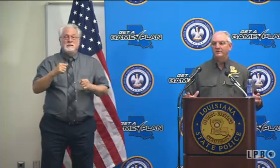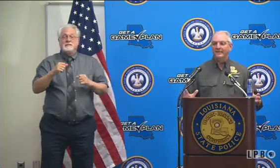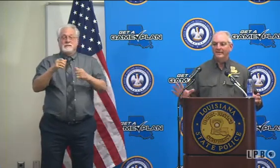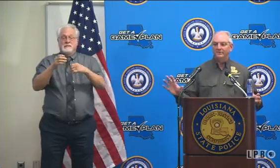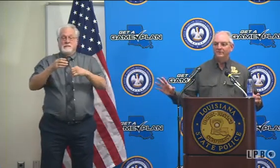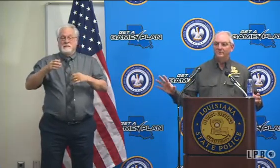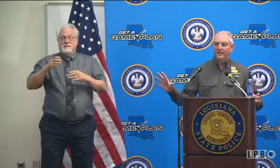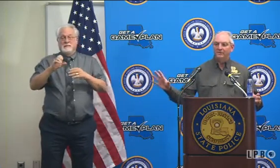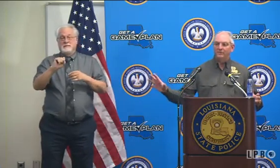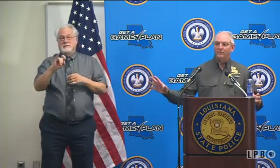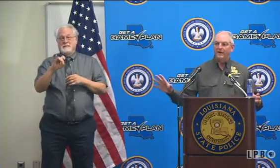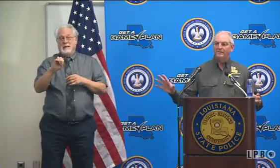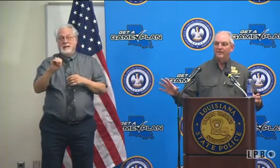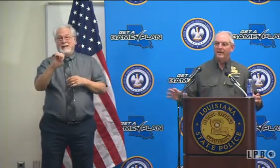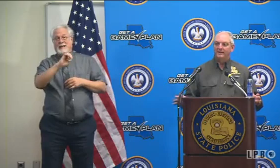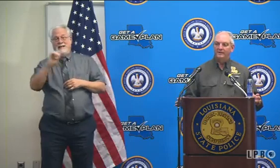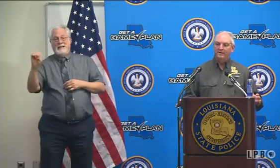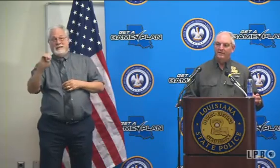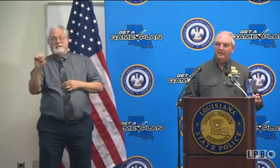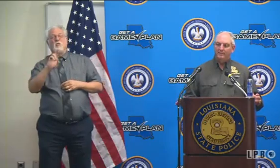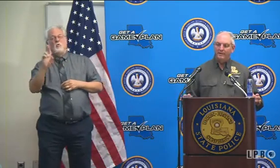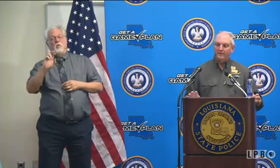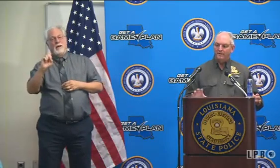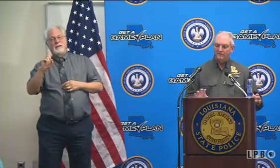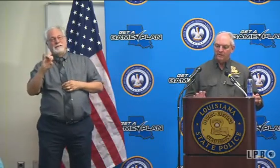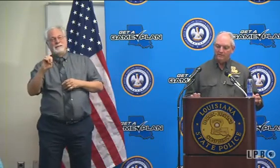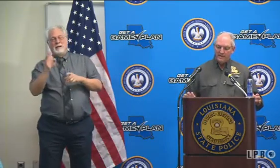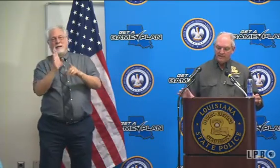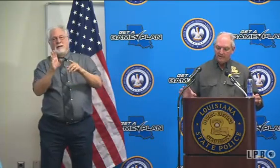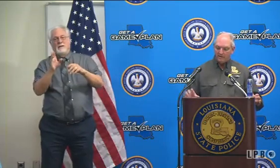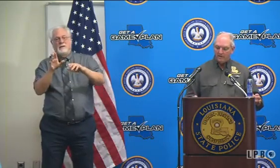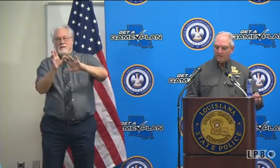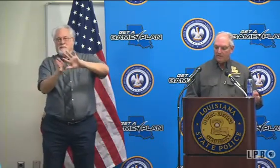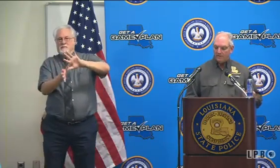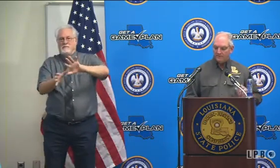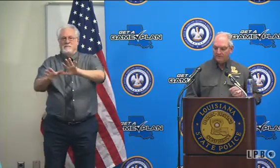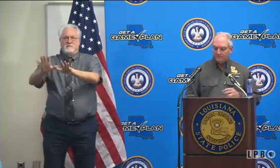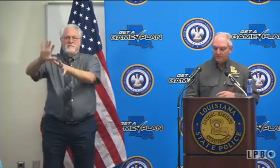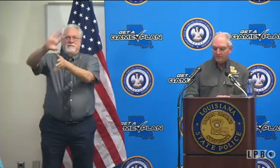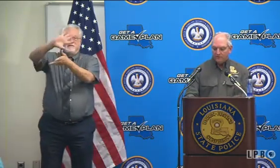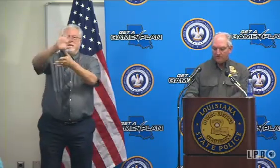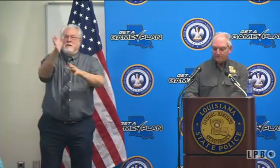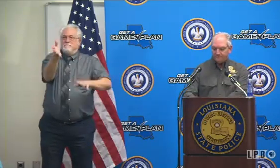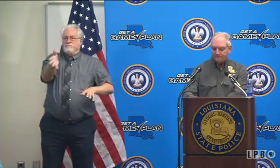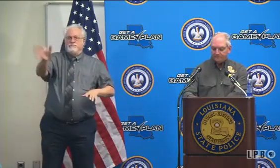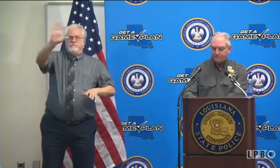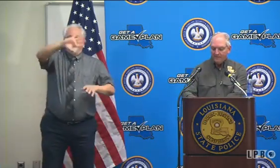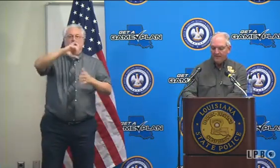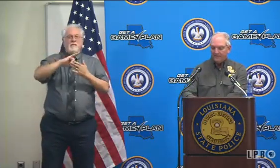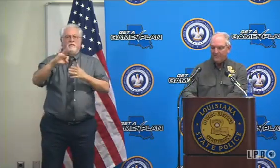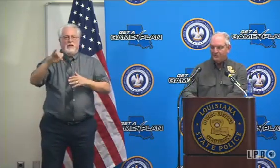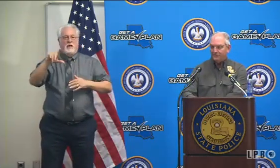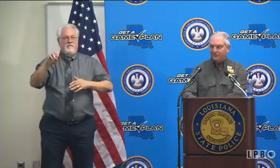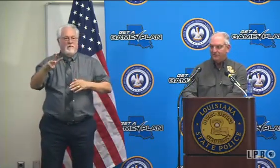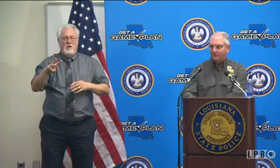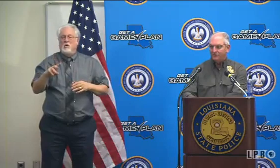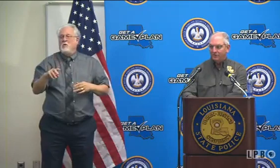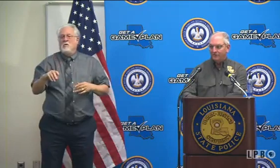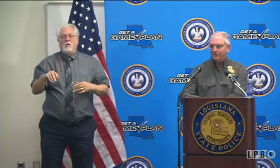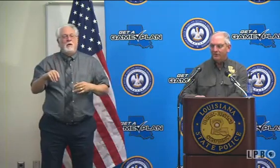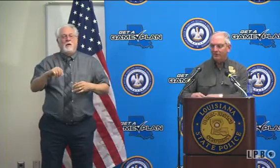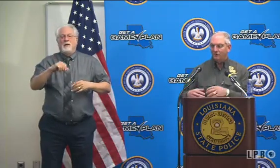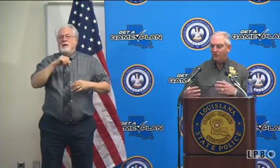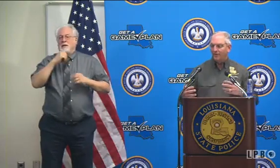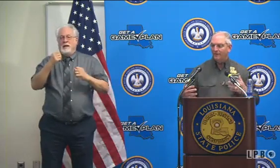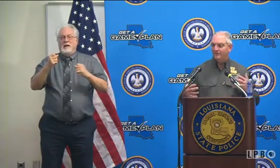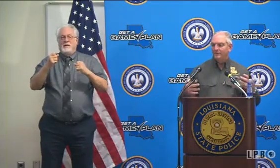storm is the eastern side, or the right side, because of that counterclockwise flow. It's not just the